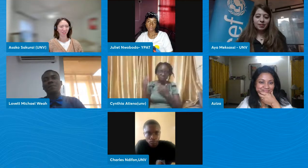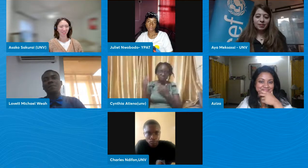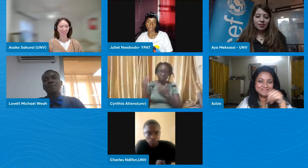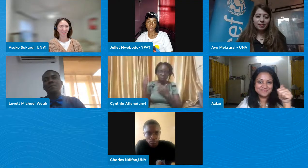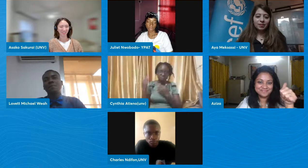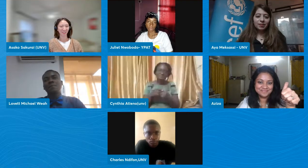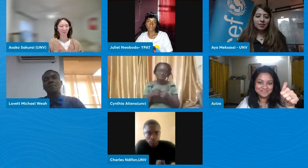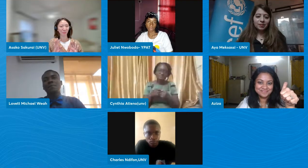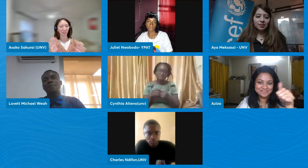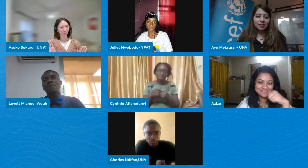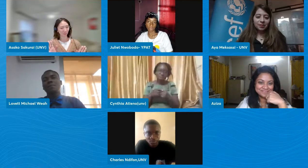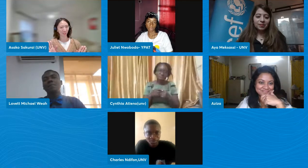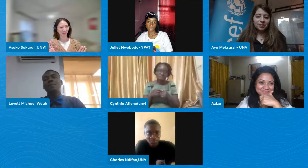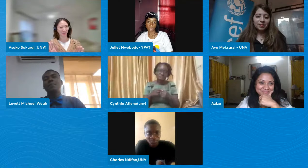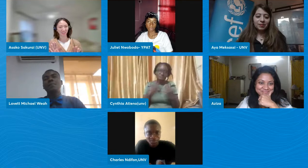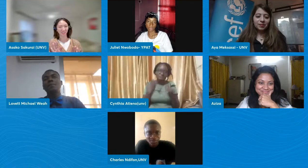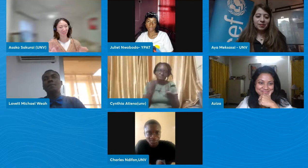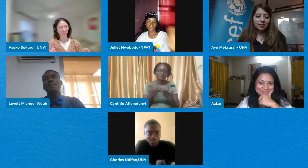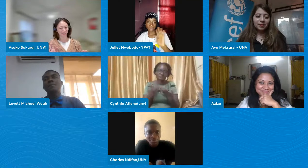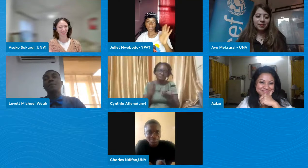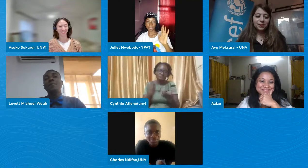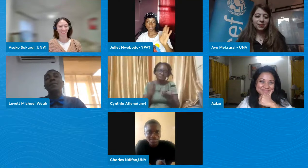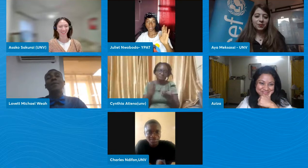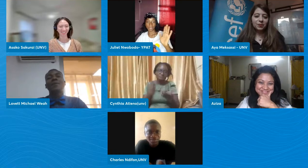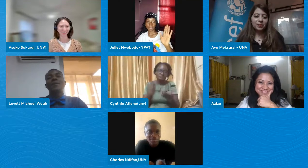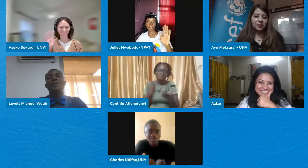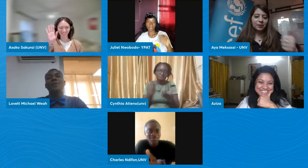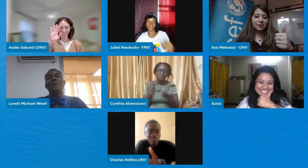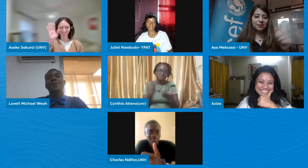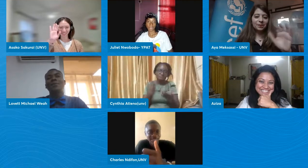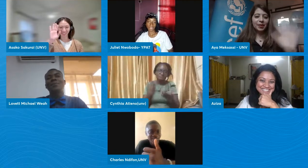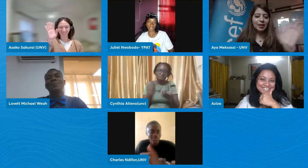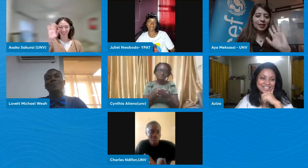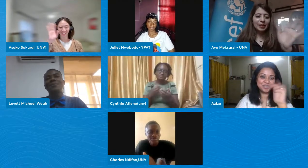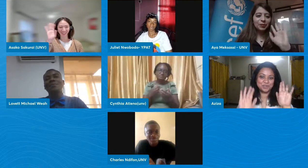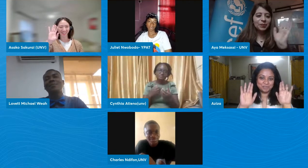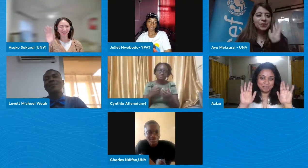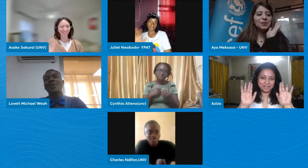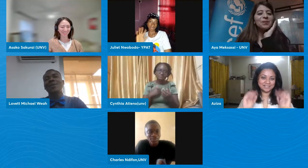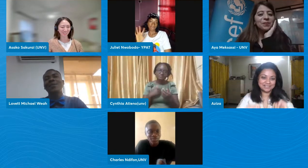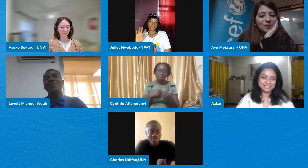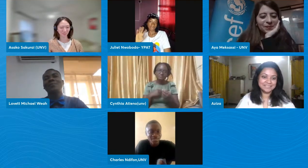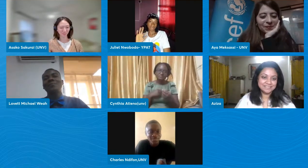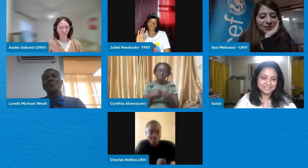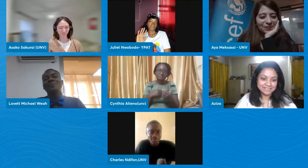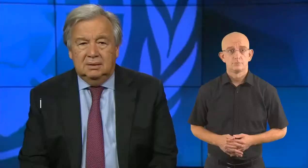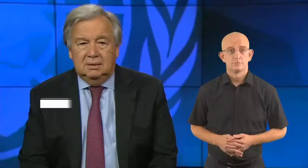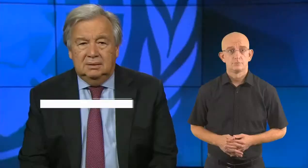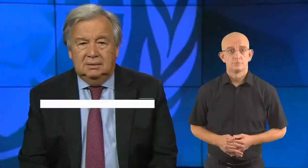so much. So have a wonderful day or afternoon or night. Bye.